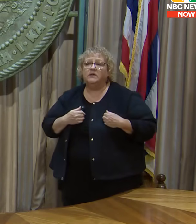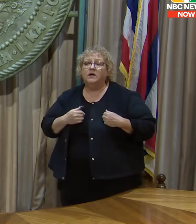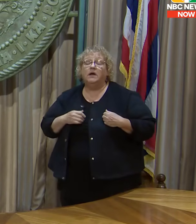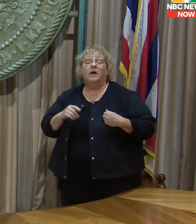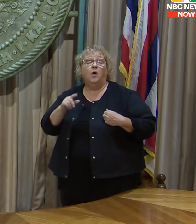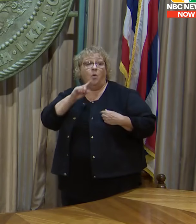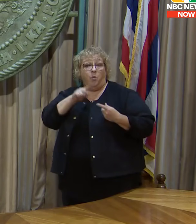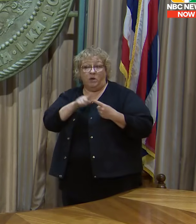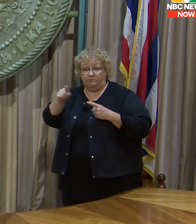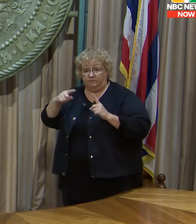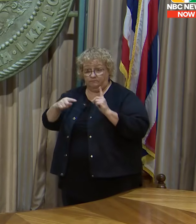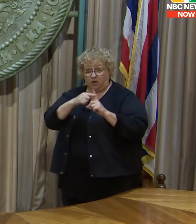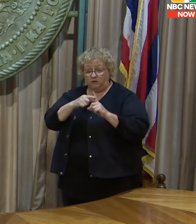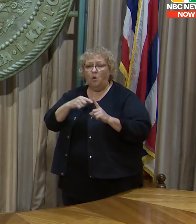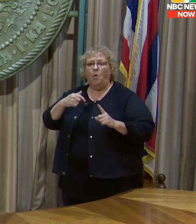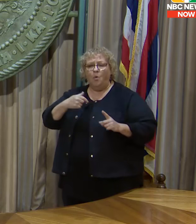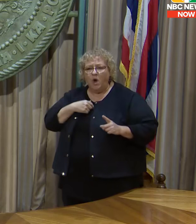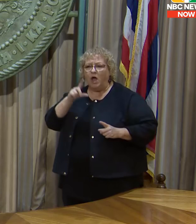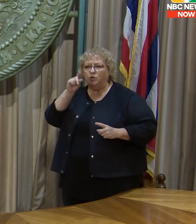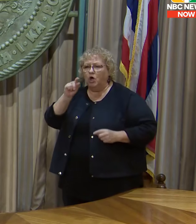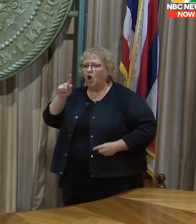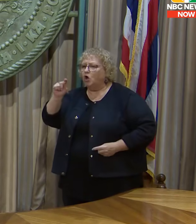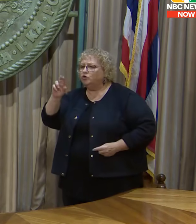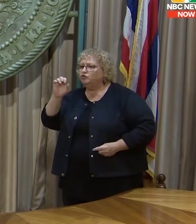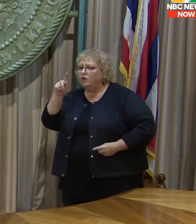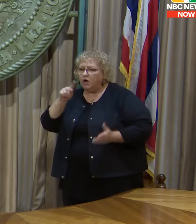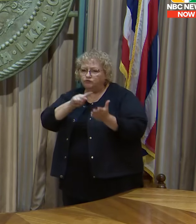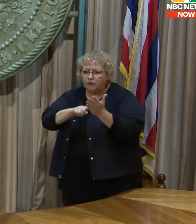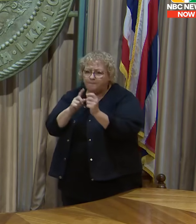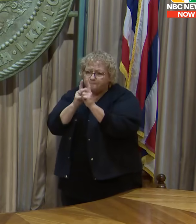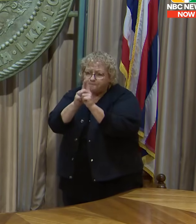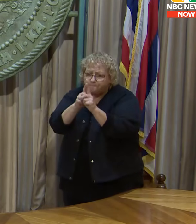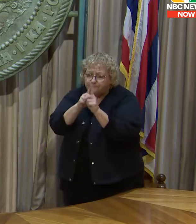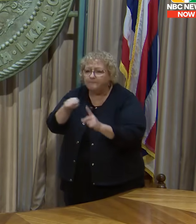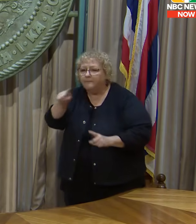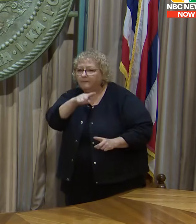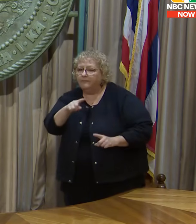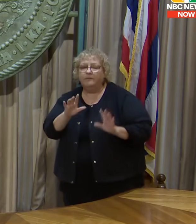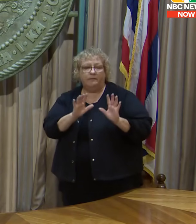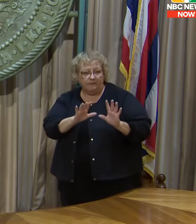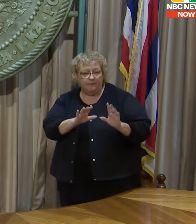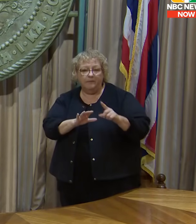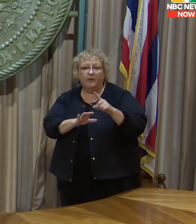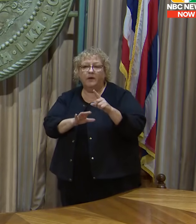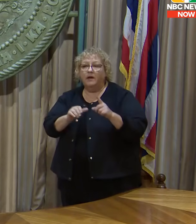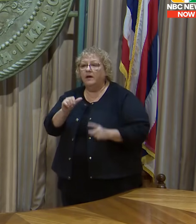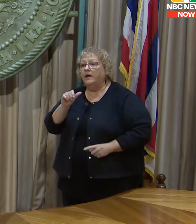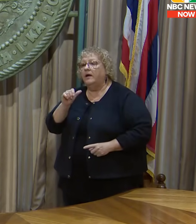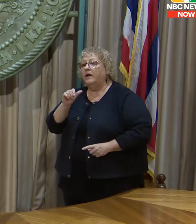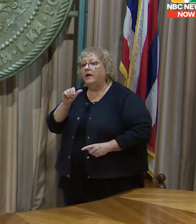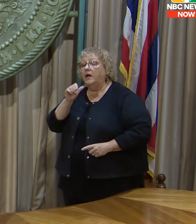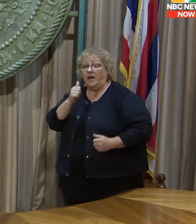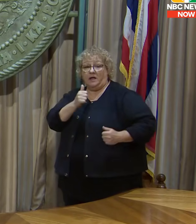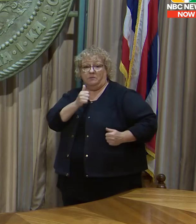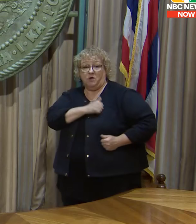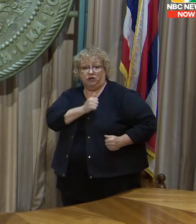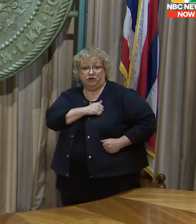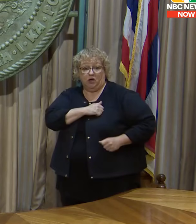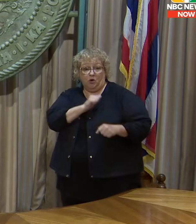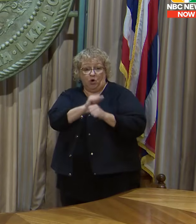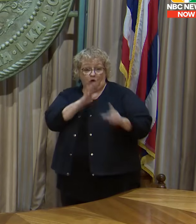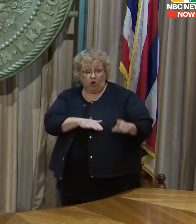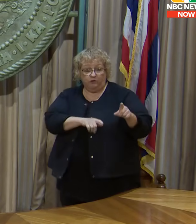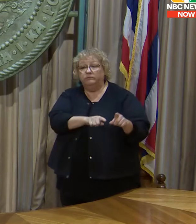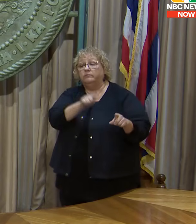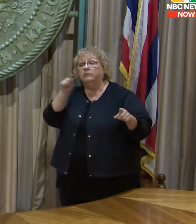by the state. We're not doing the same investigations that we do for civilian employees, but